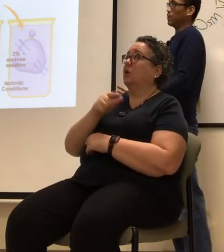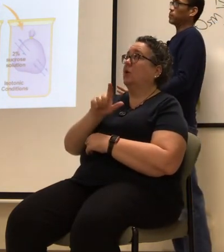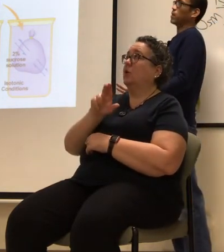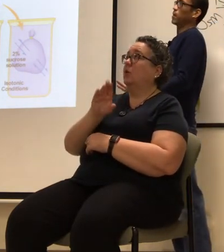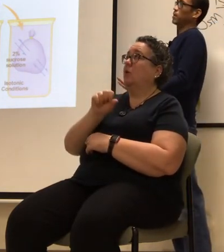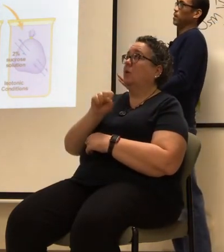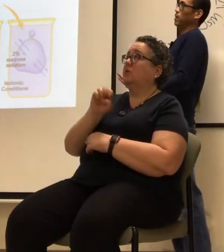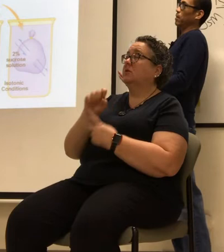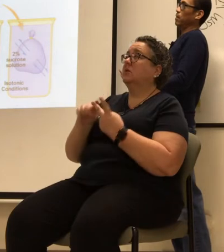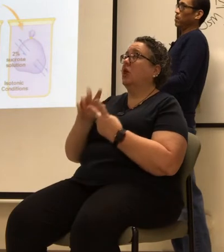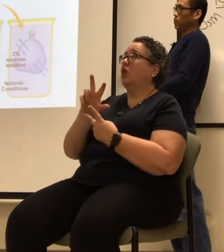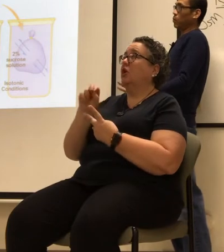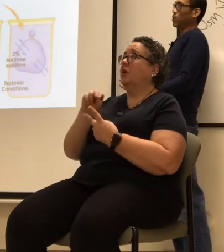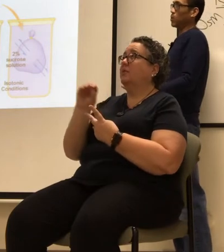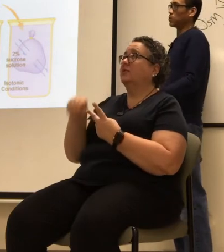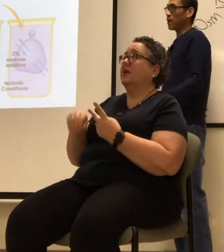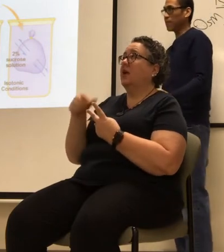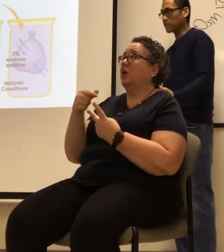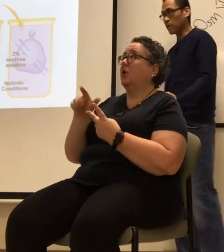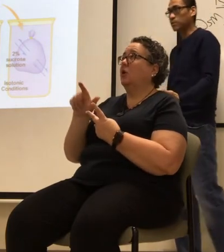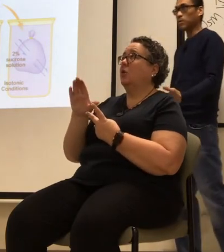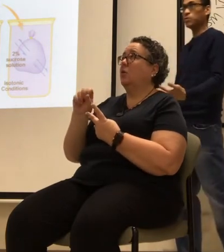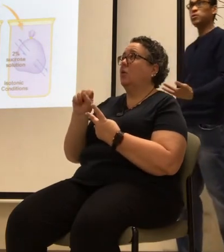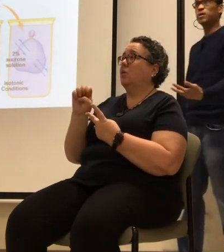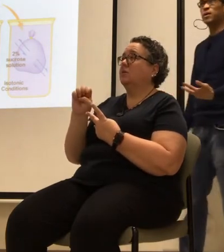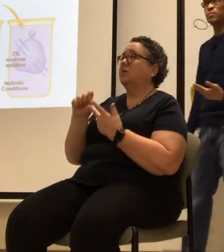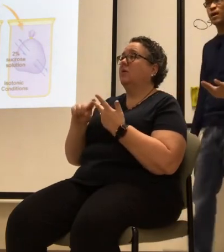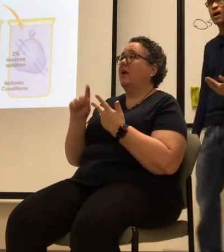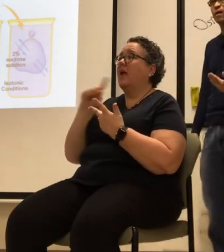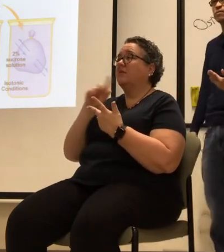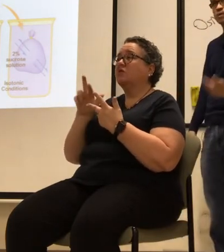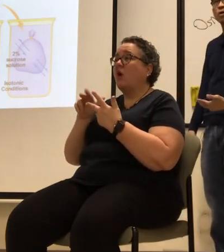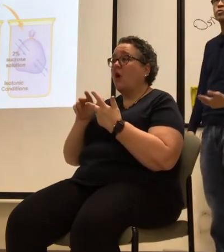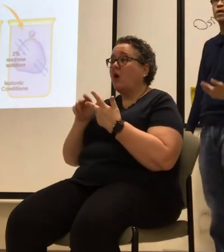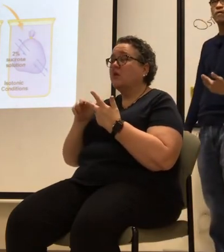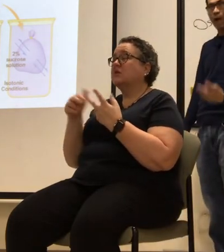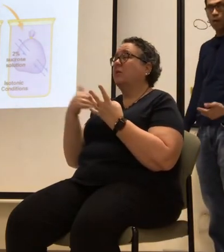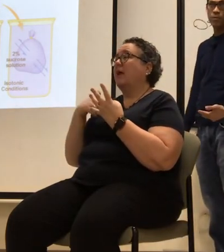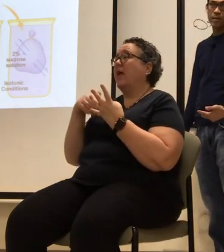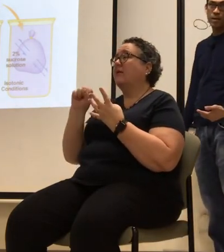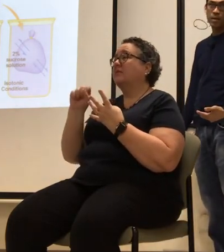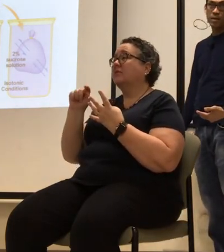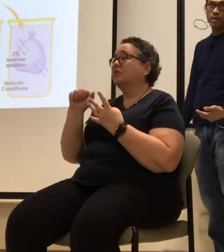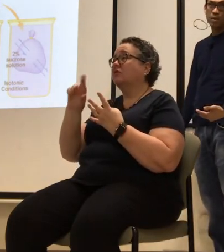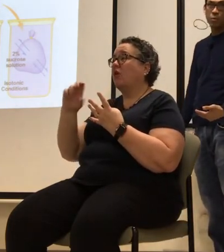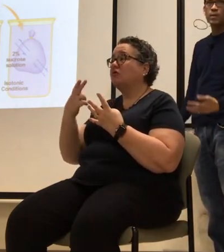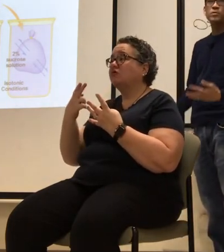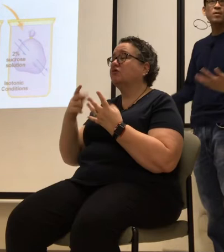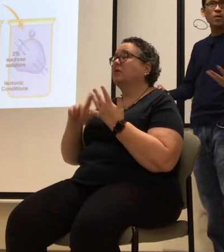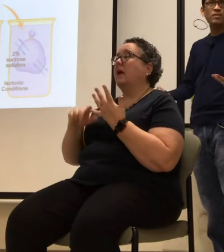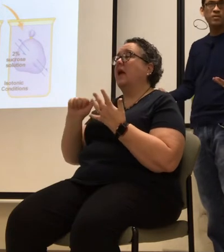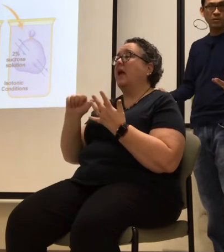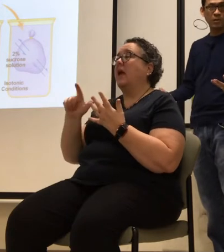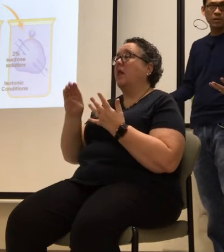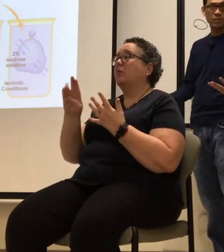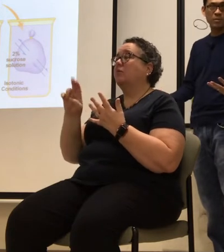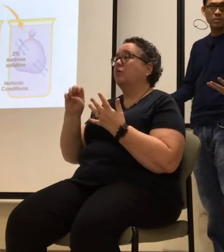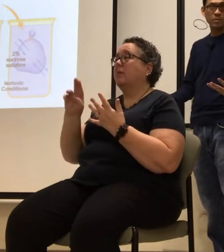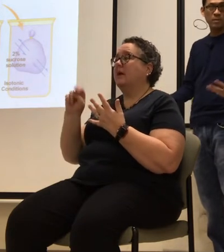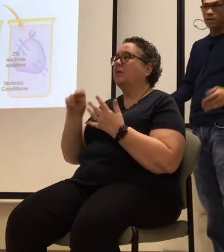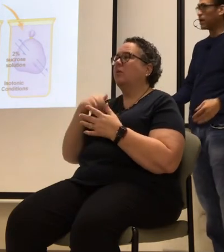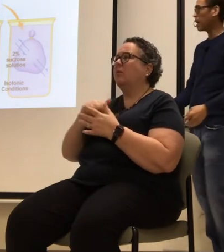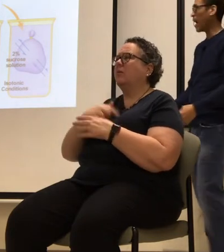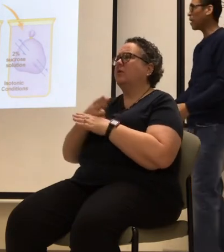have 30% glucose. We have a salt solution. We have starch. We have albumin. We'll be using those as our